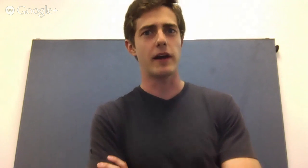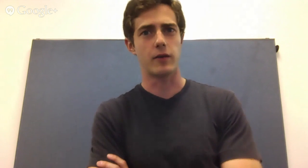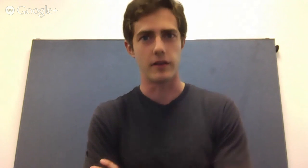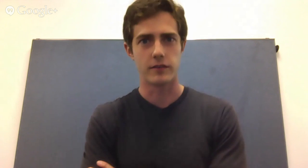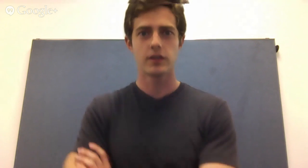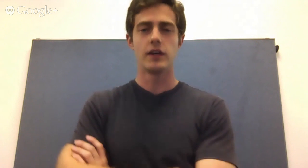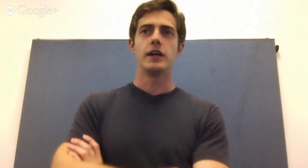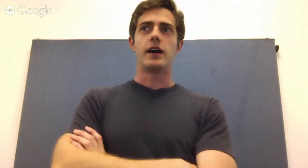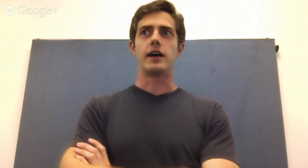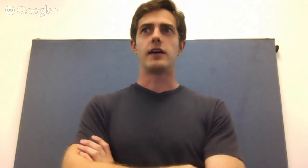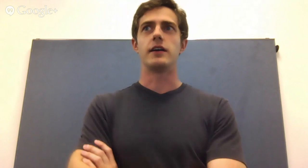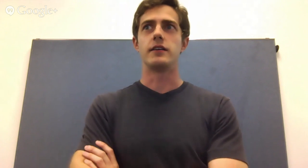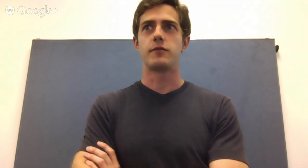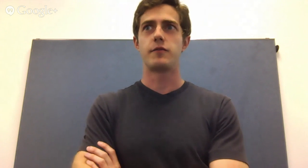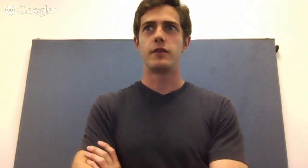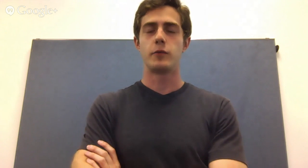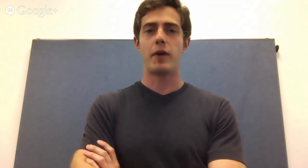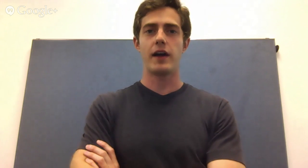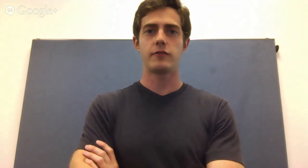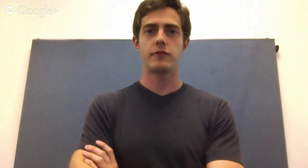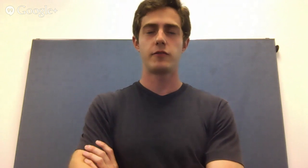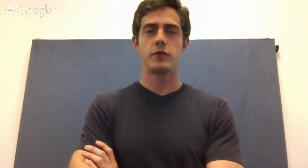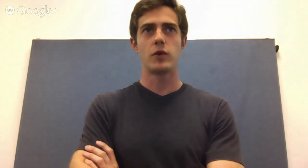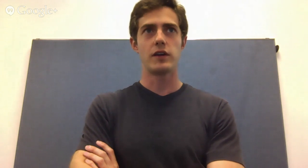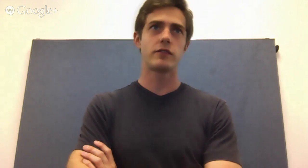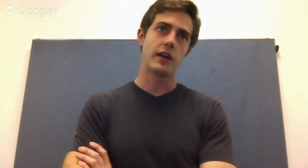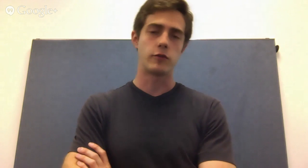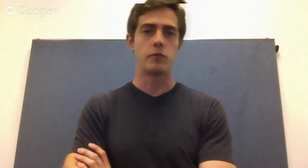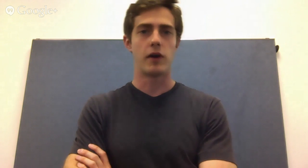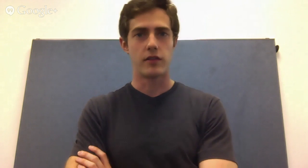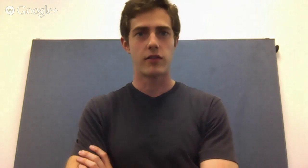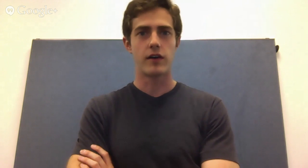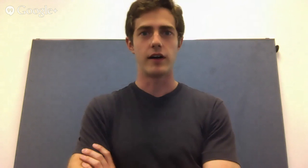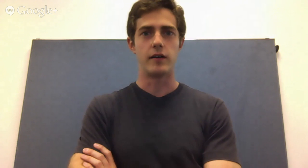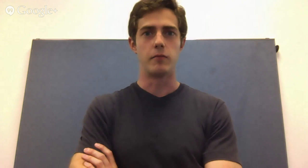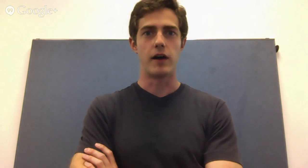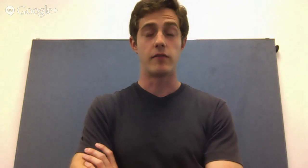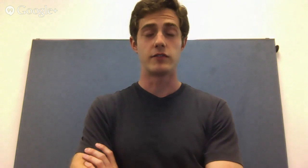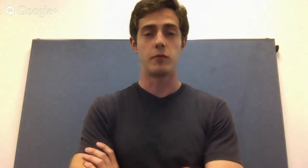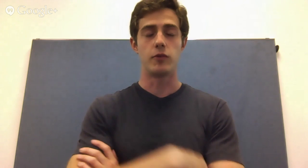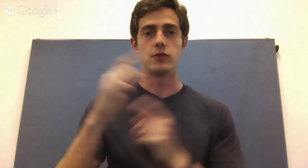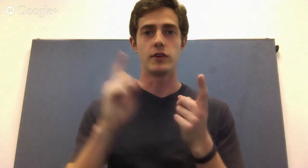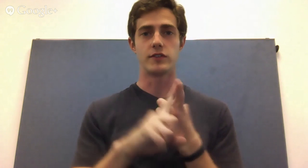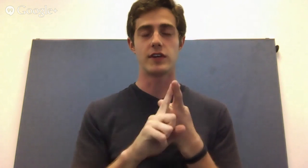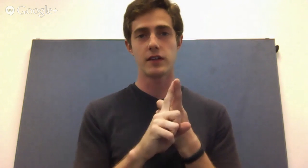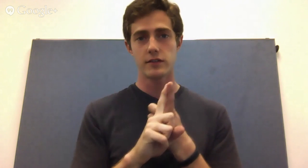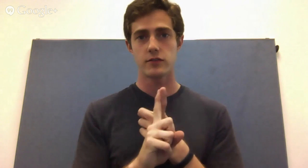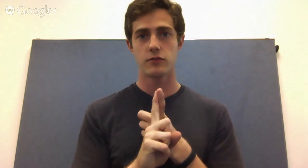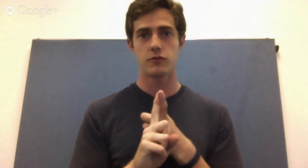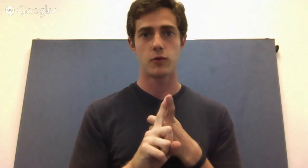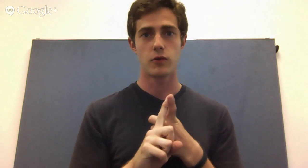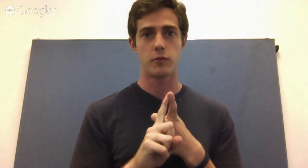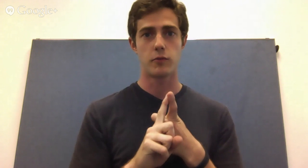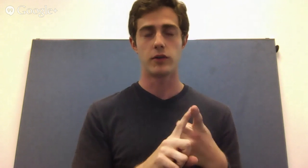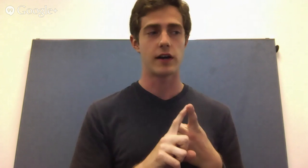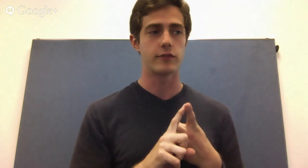bit of background. This past few weeks / month, I've assembled a set list for the Poland